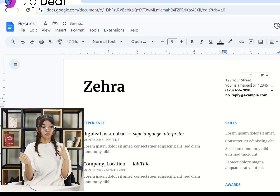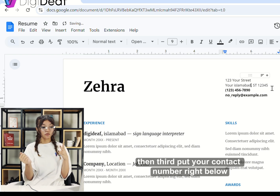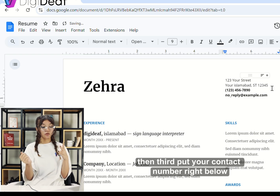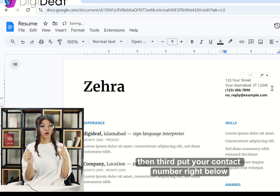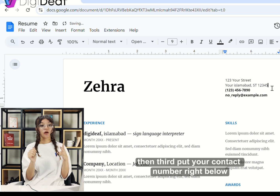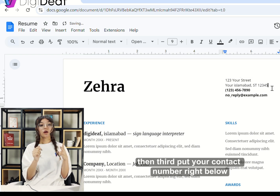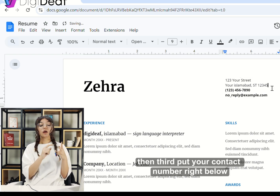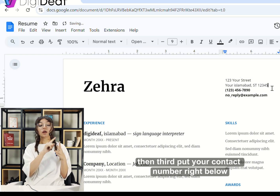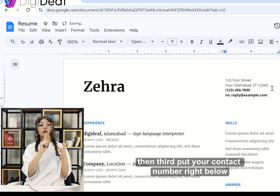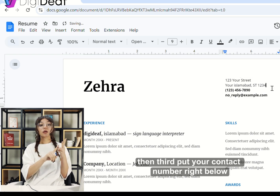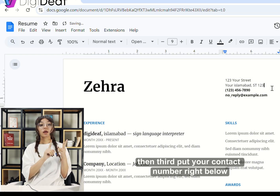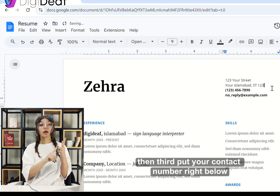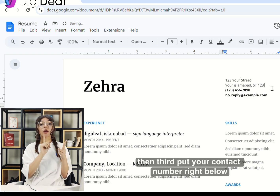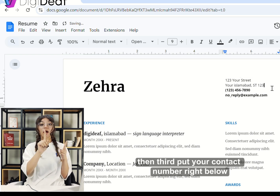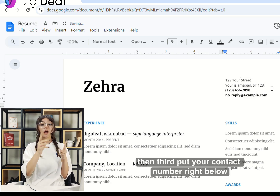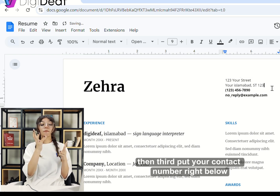then third, put your contact number right below,